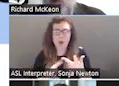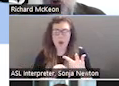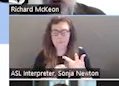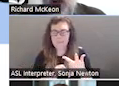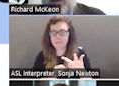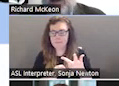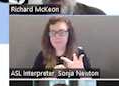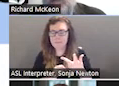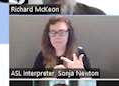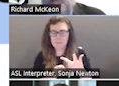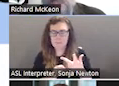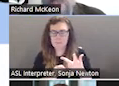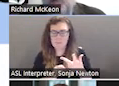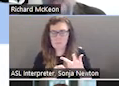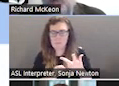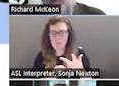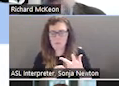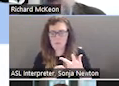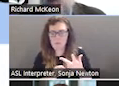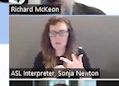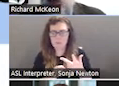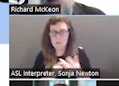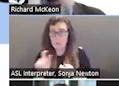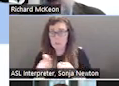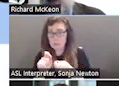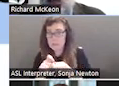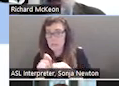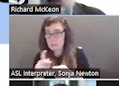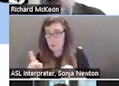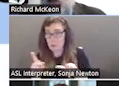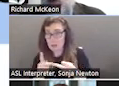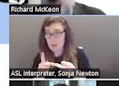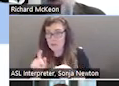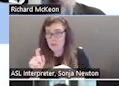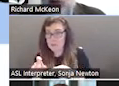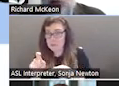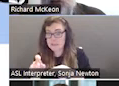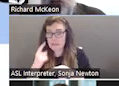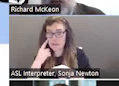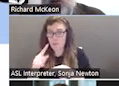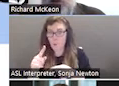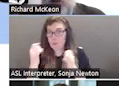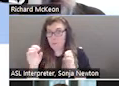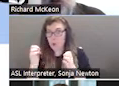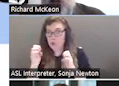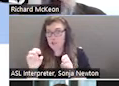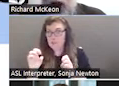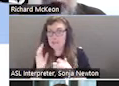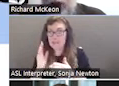on the one hand versus the precise location that's needed for emergency